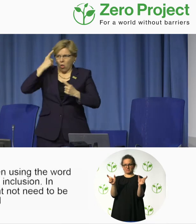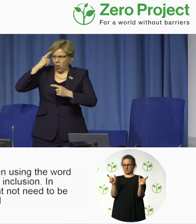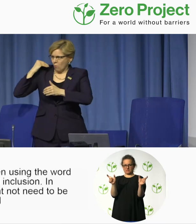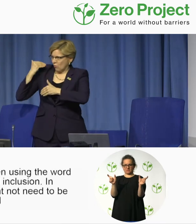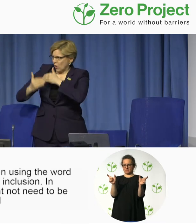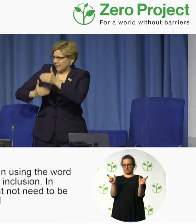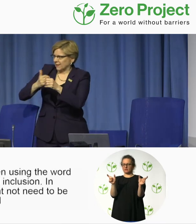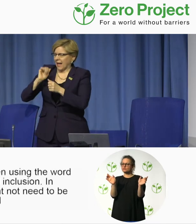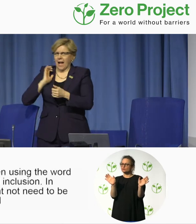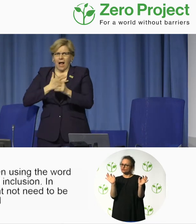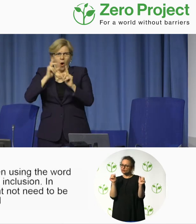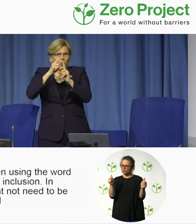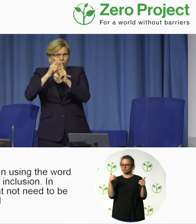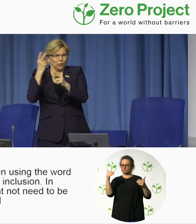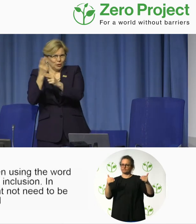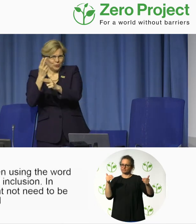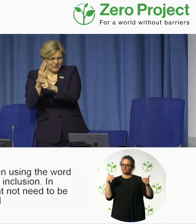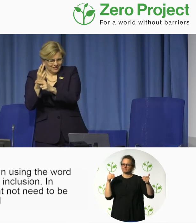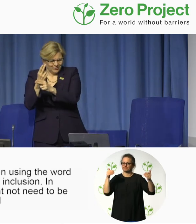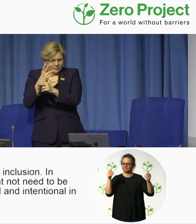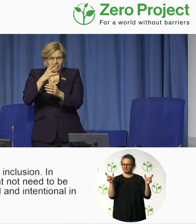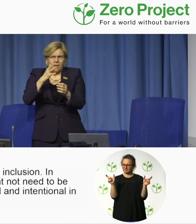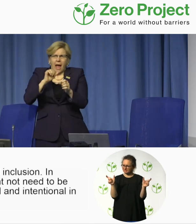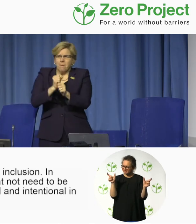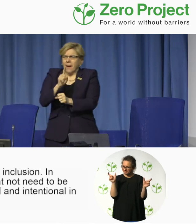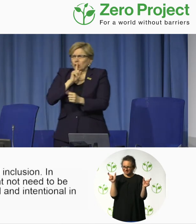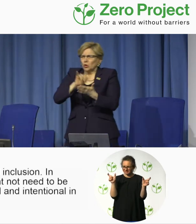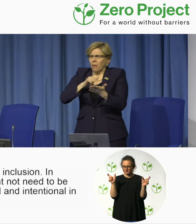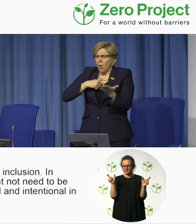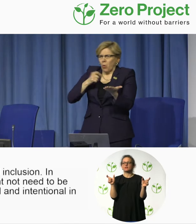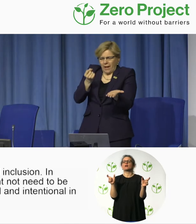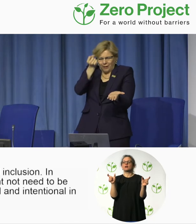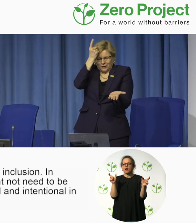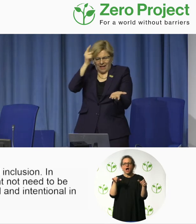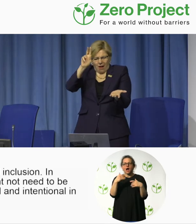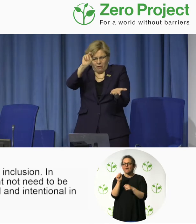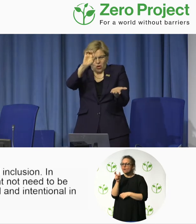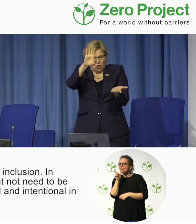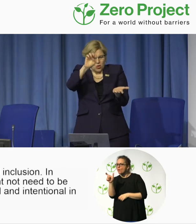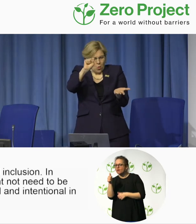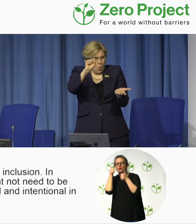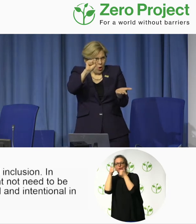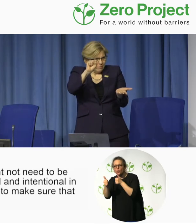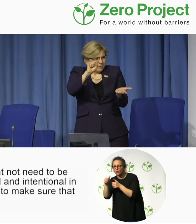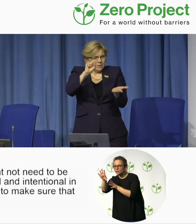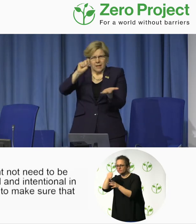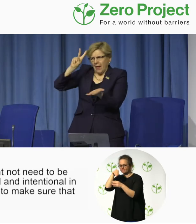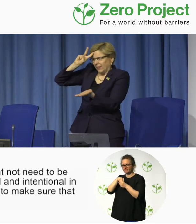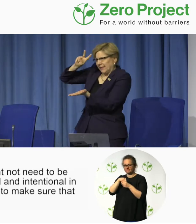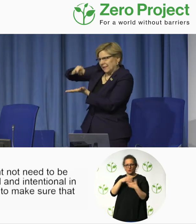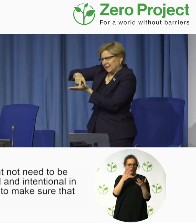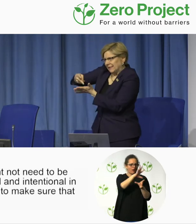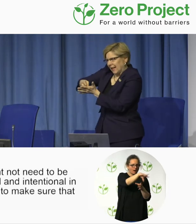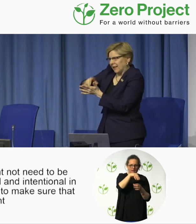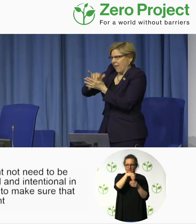very careful and intentional in our thought process for the words that we use, to make sure that we really understand